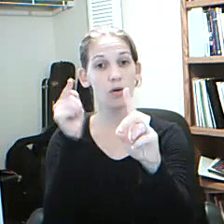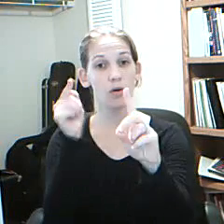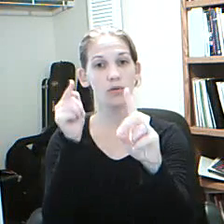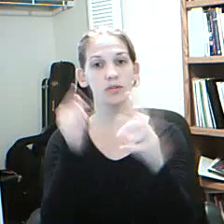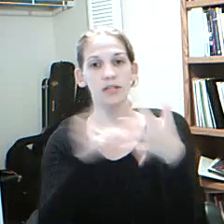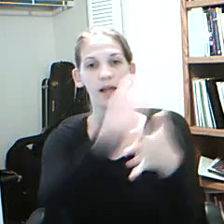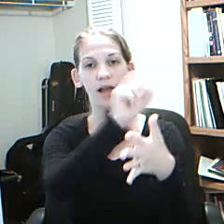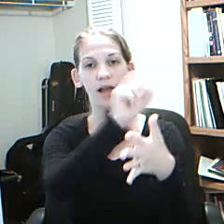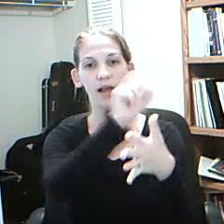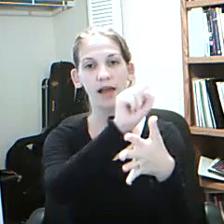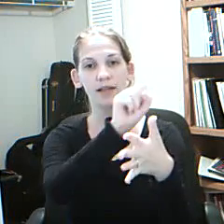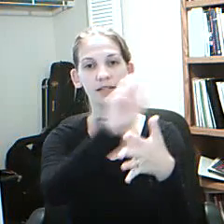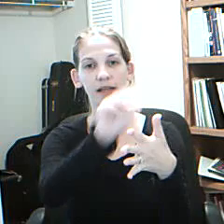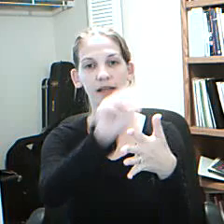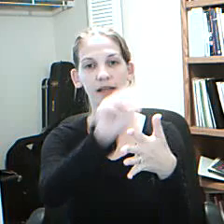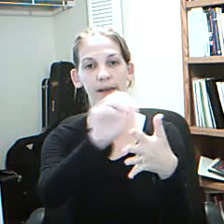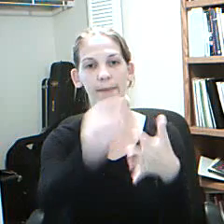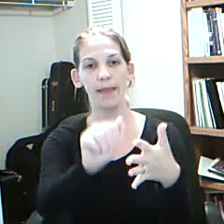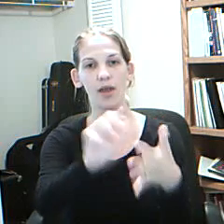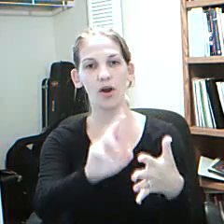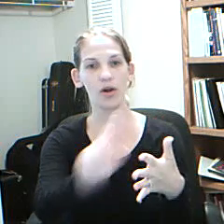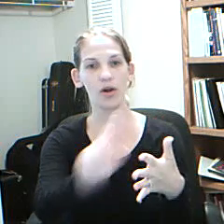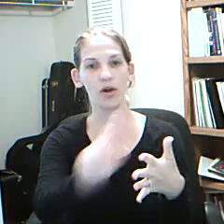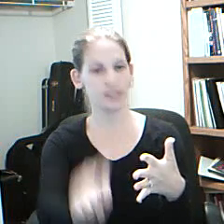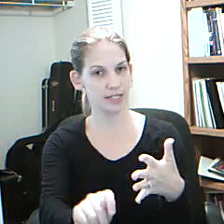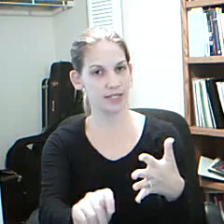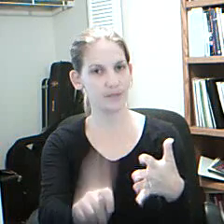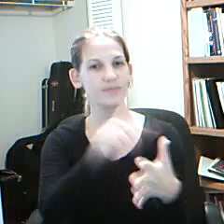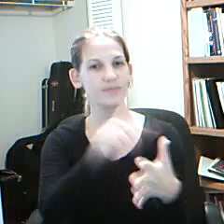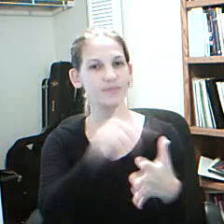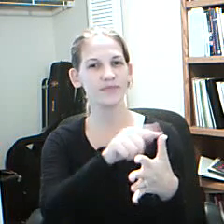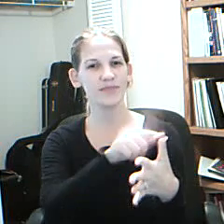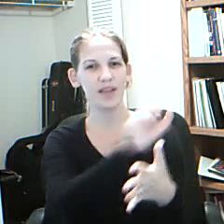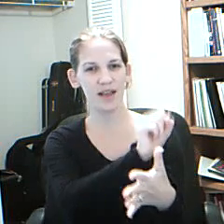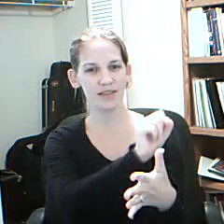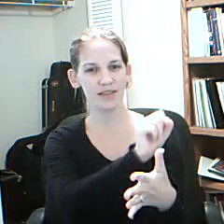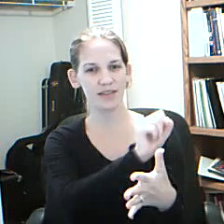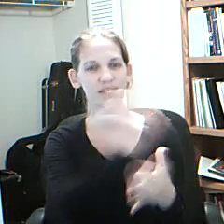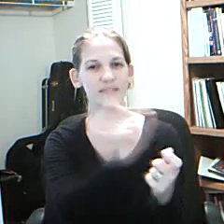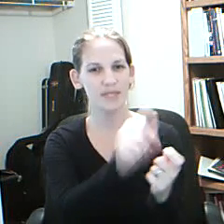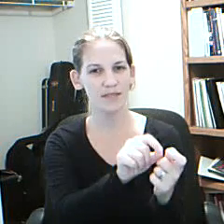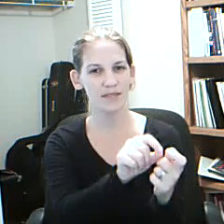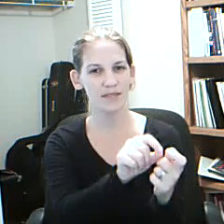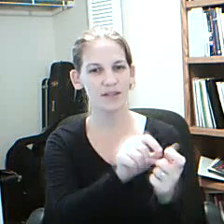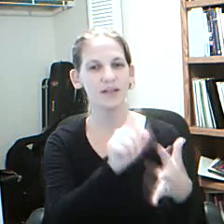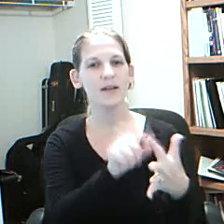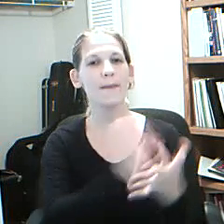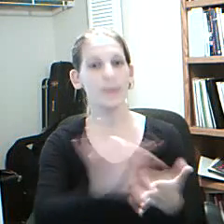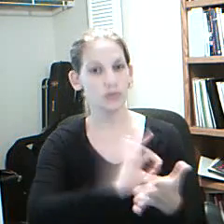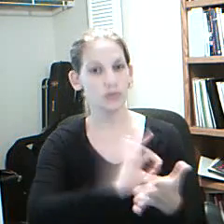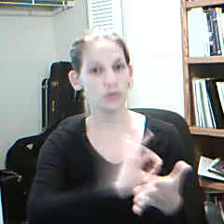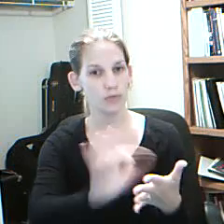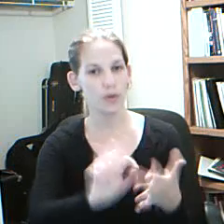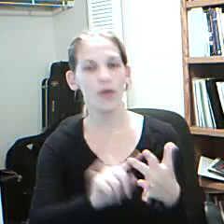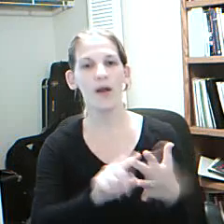reference, and you know, being specific, measurable, action-oriented,